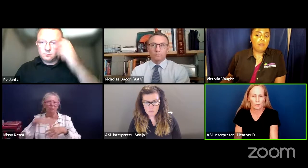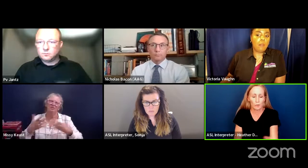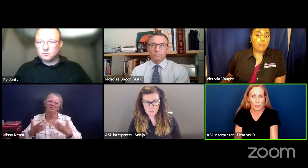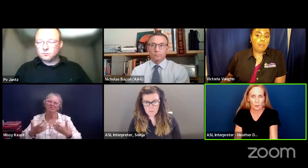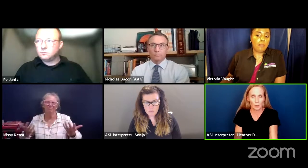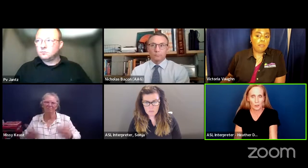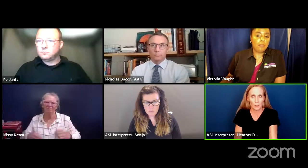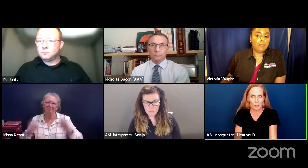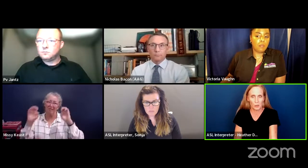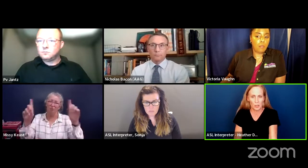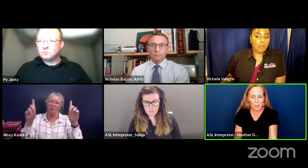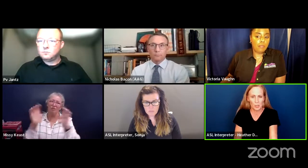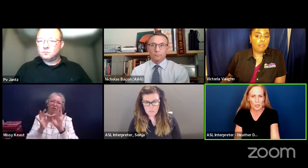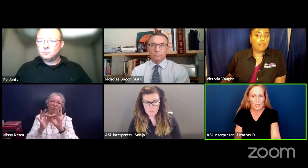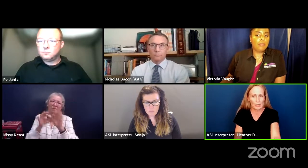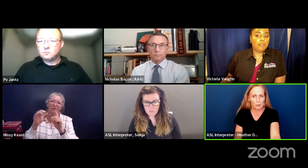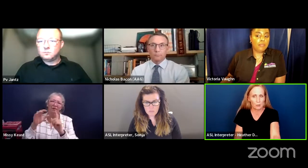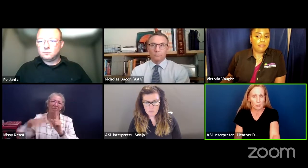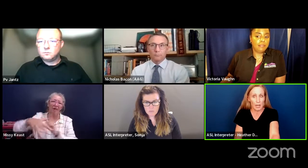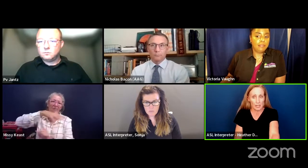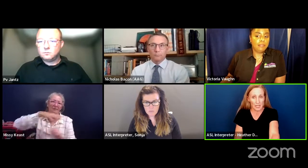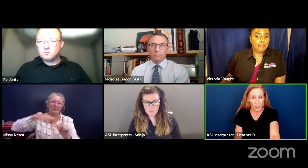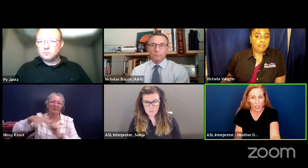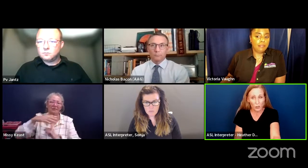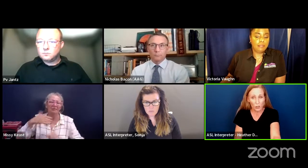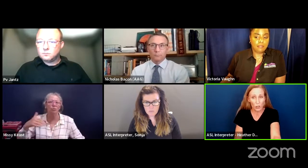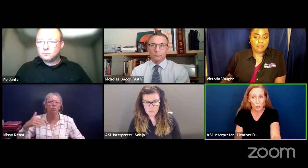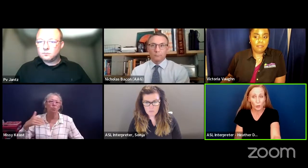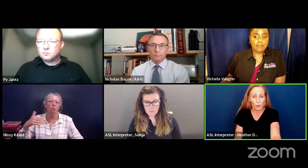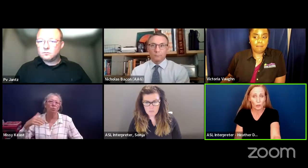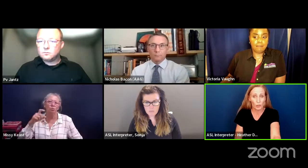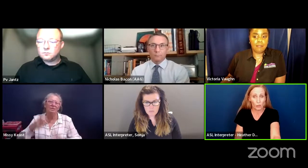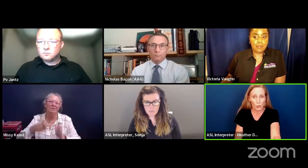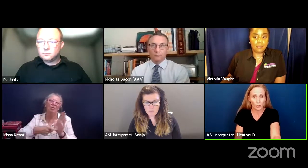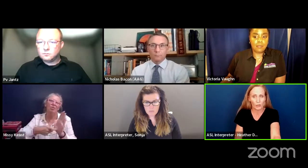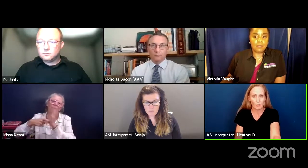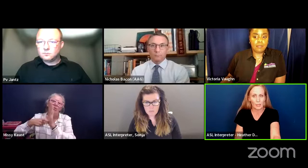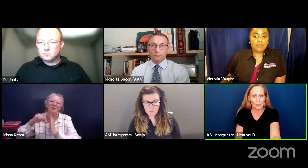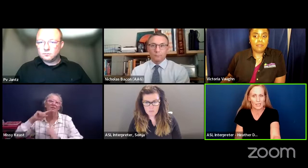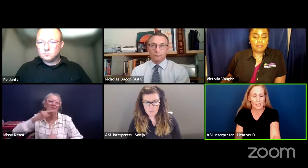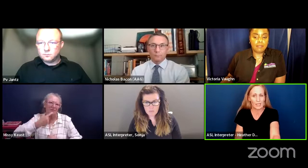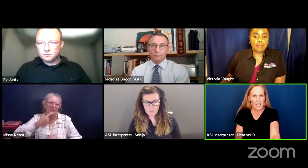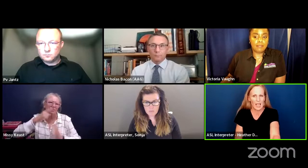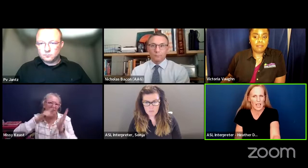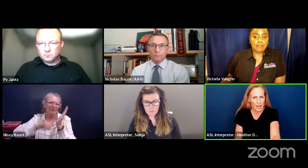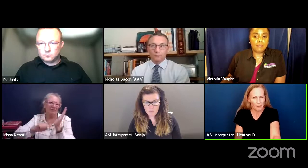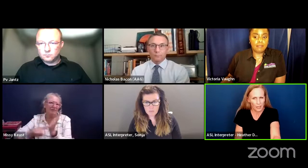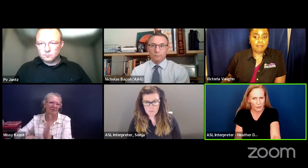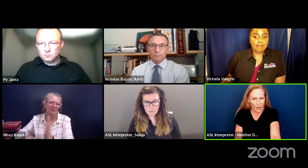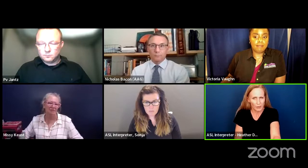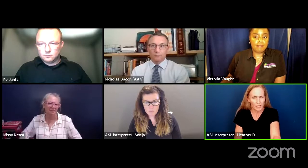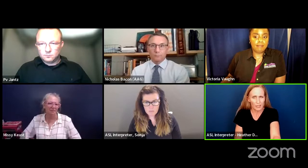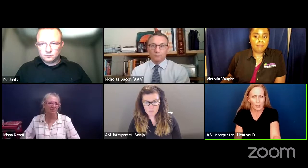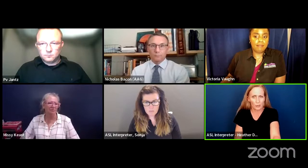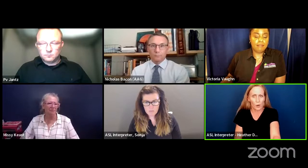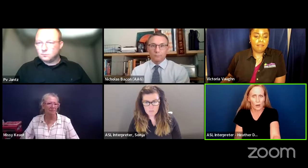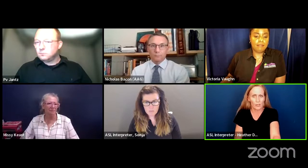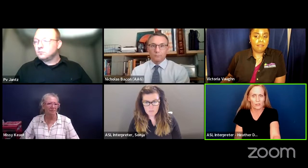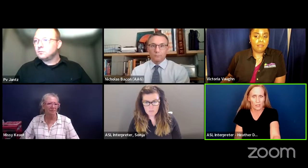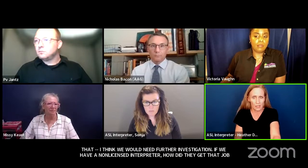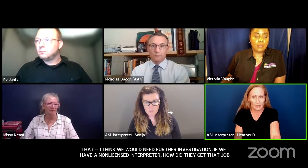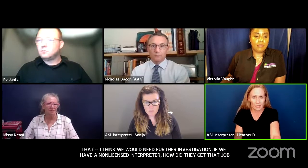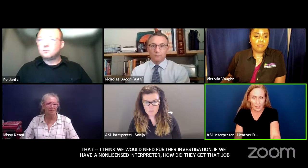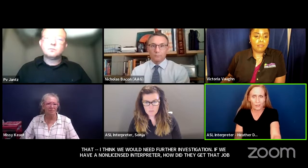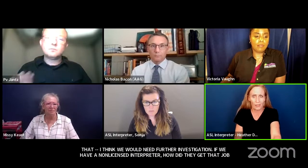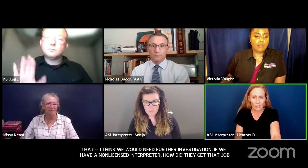And then dealing with underage students, as an educational interpreter in the educational environment, I feel like this requires